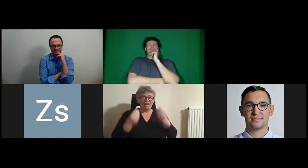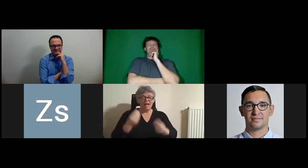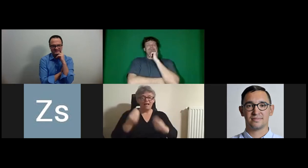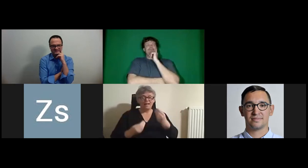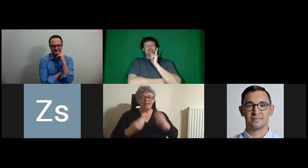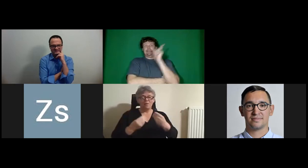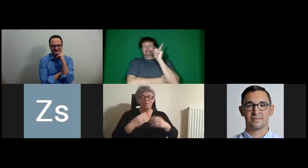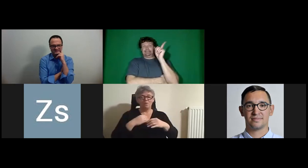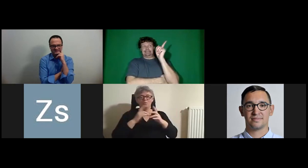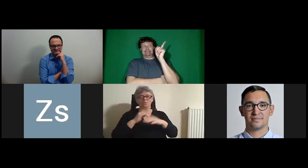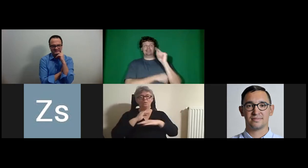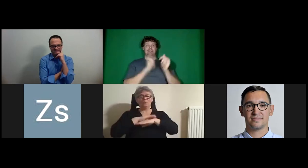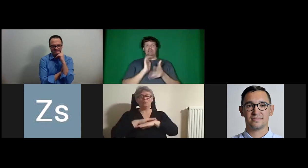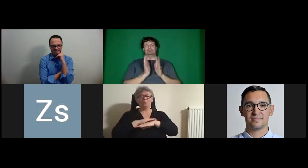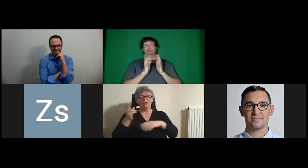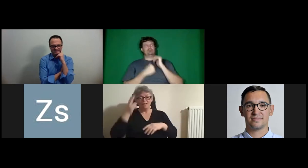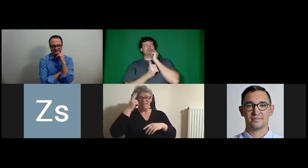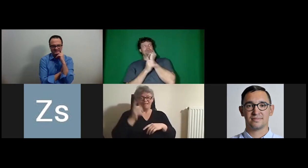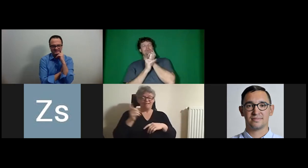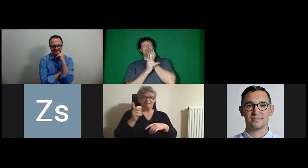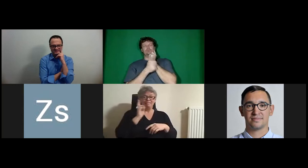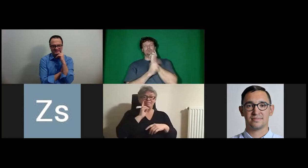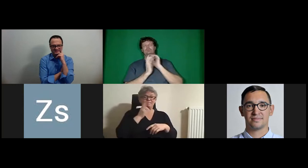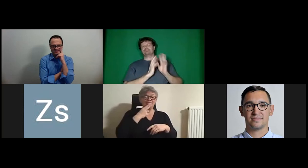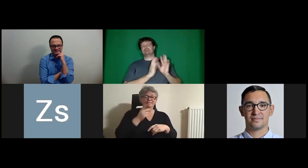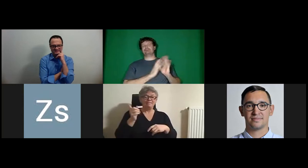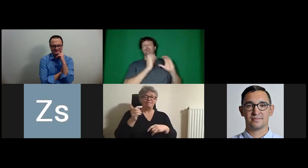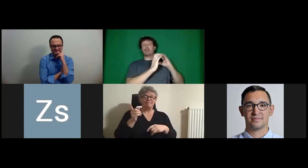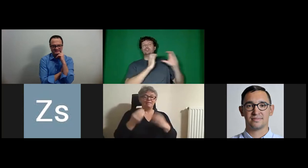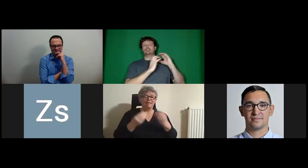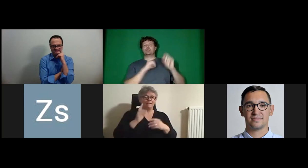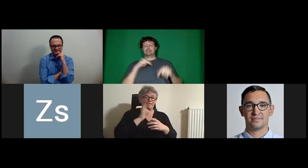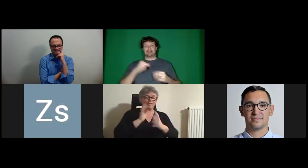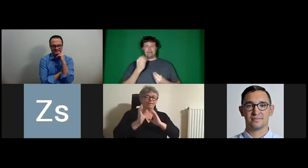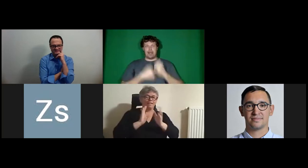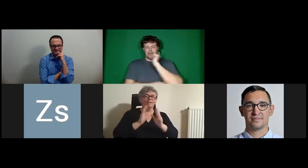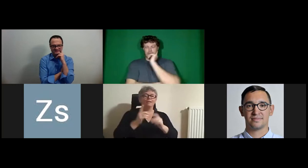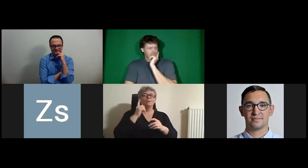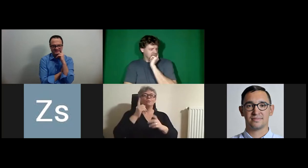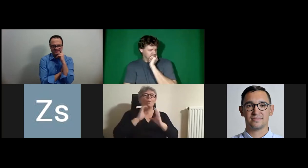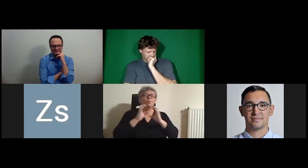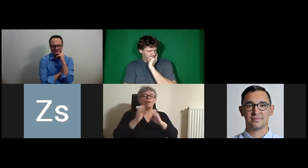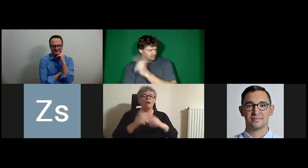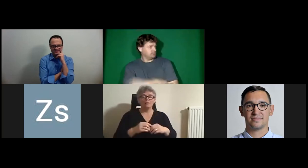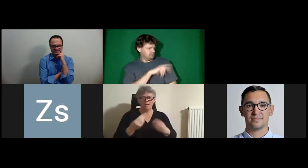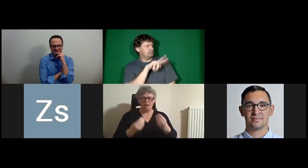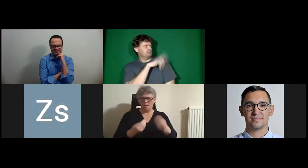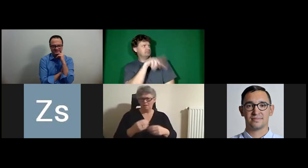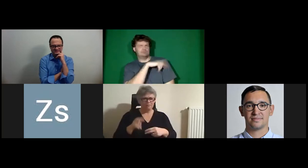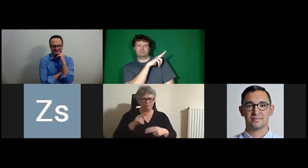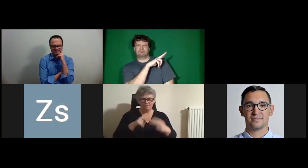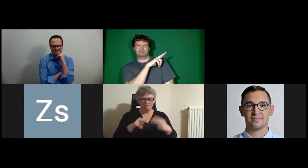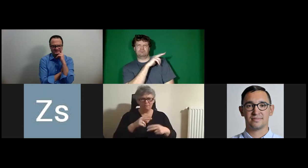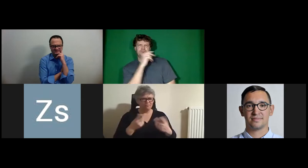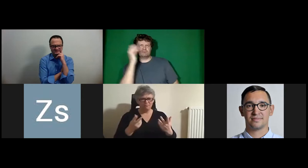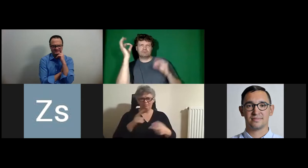and I was sitting down, and I saw some deaf people signing to each other, and one of the players